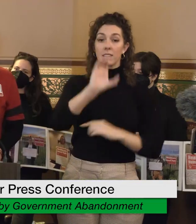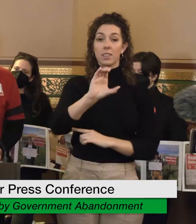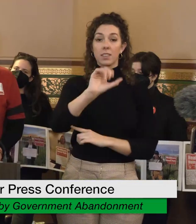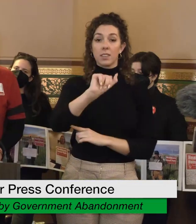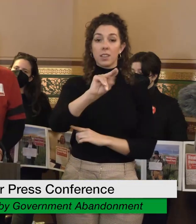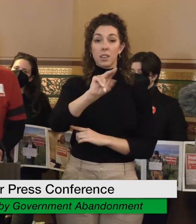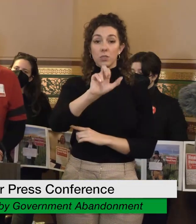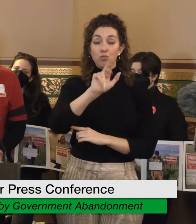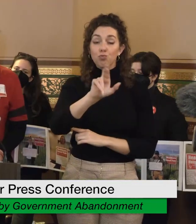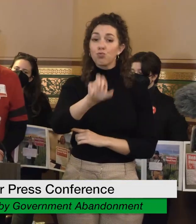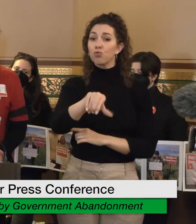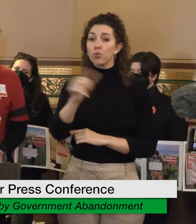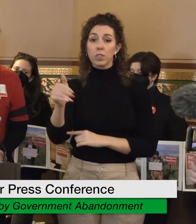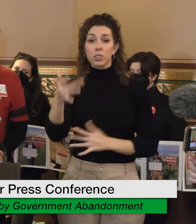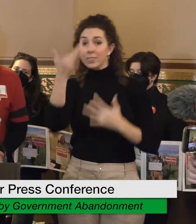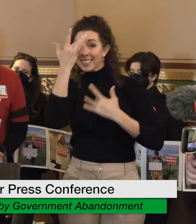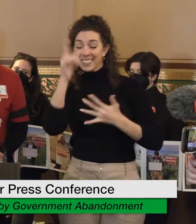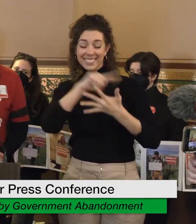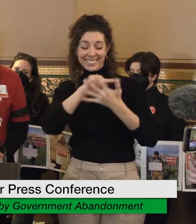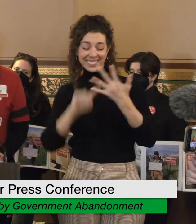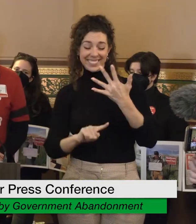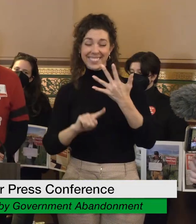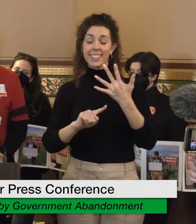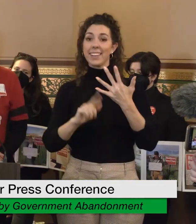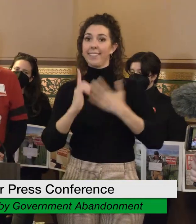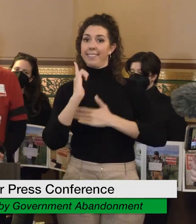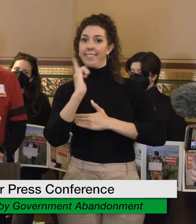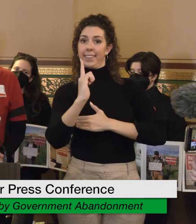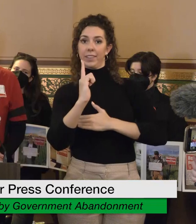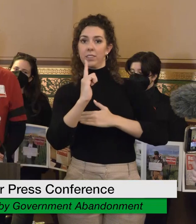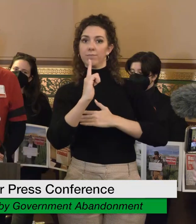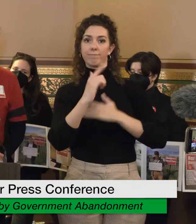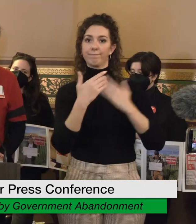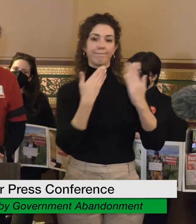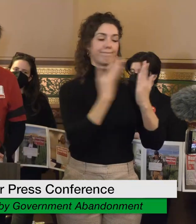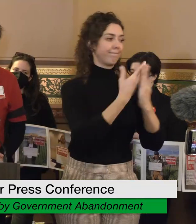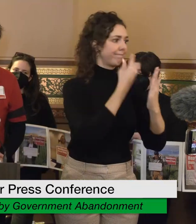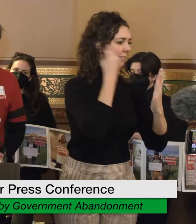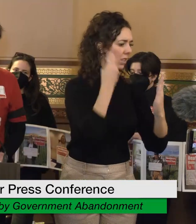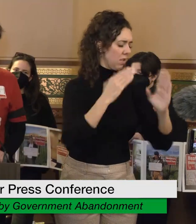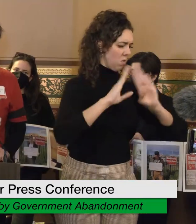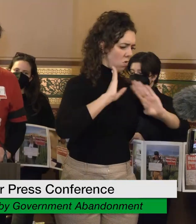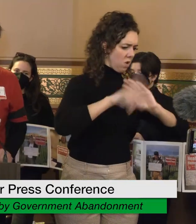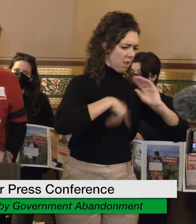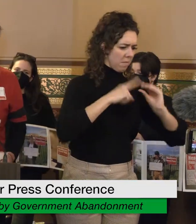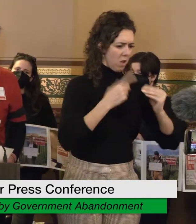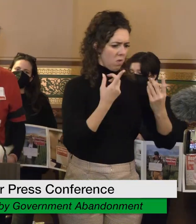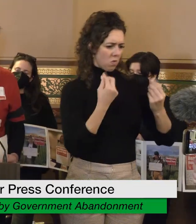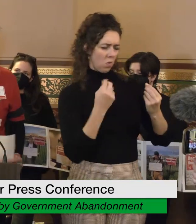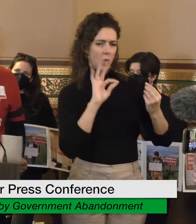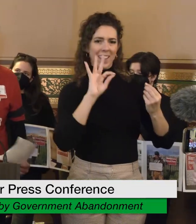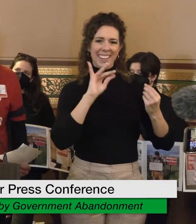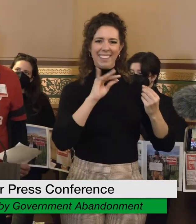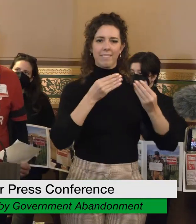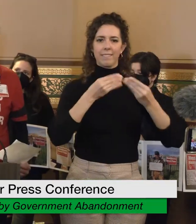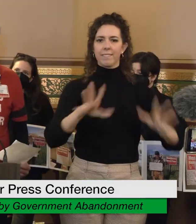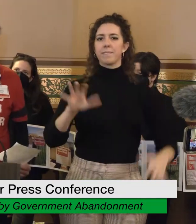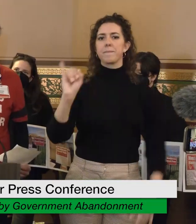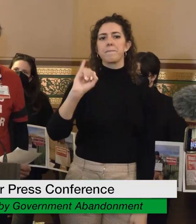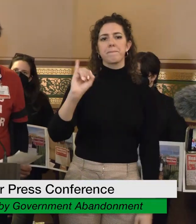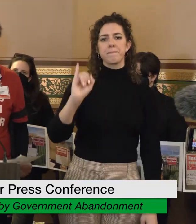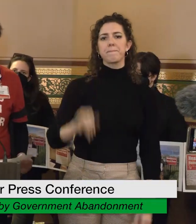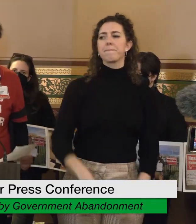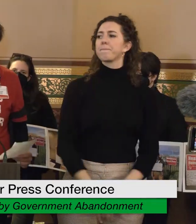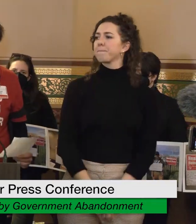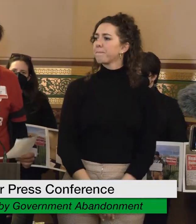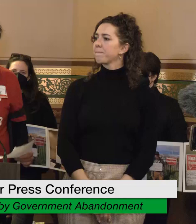illnesses, only to go home and worry about how they will access care if they lose their Medicaid. I hear